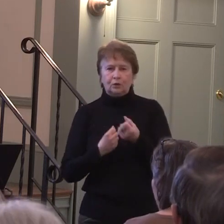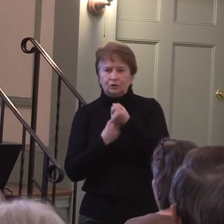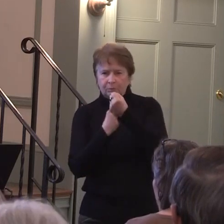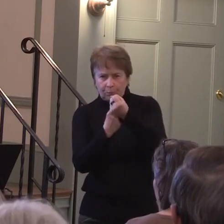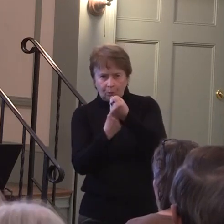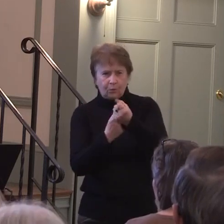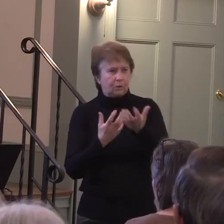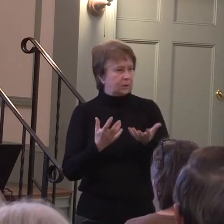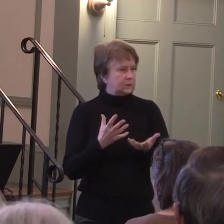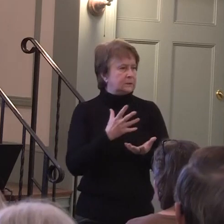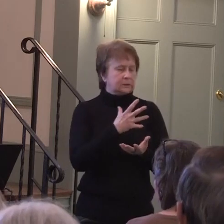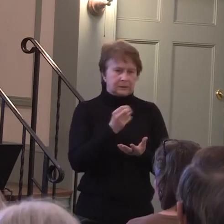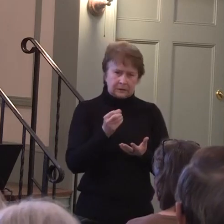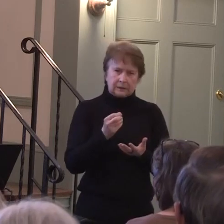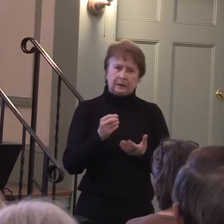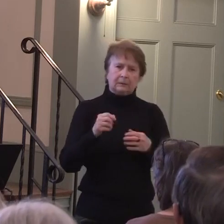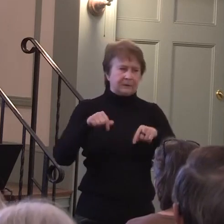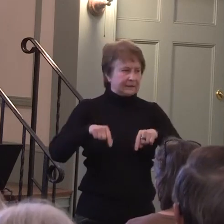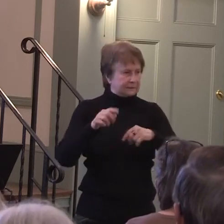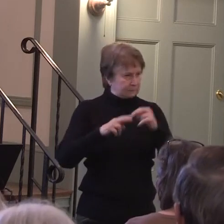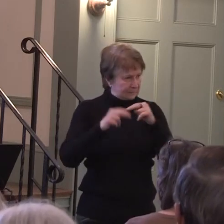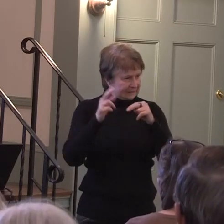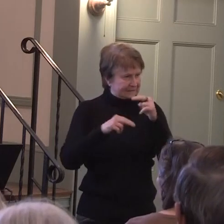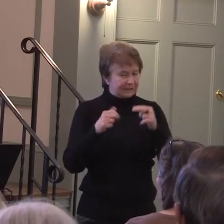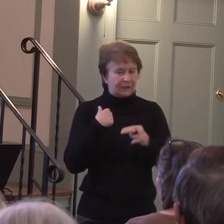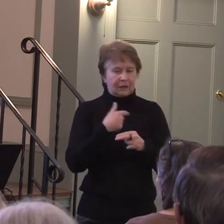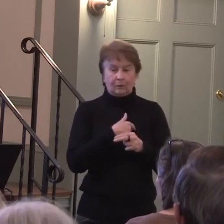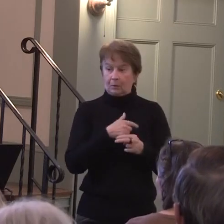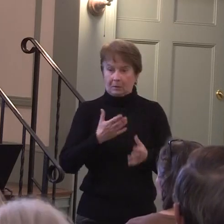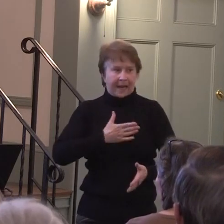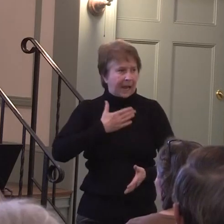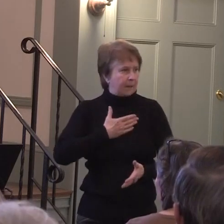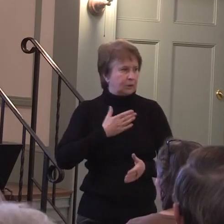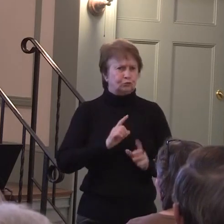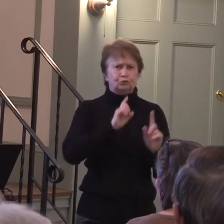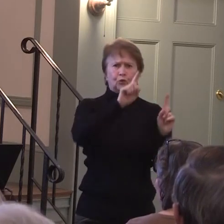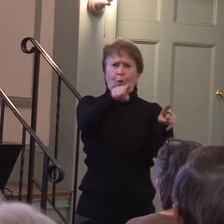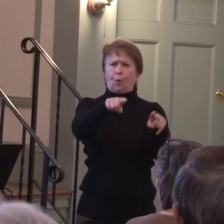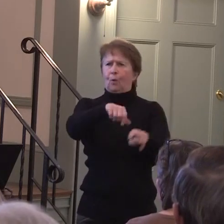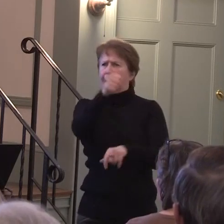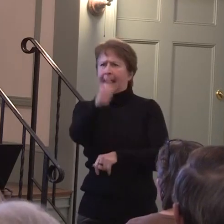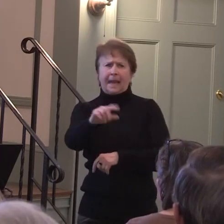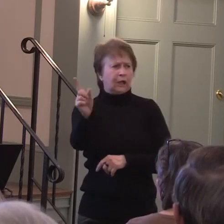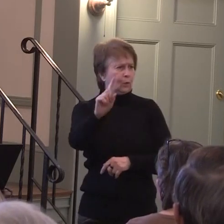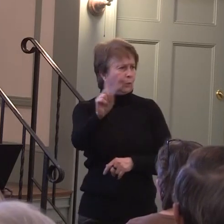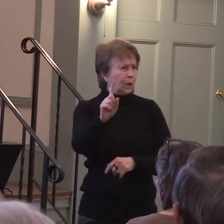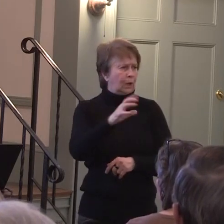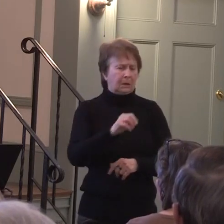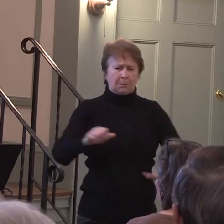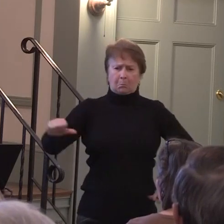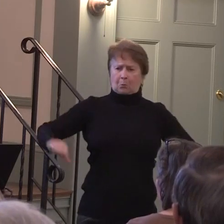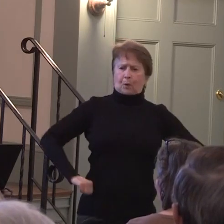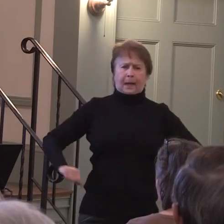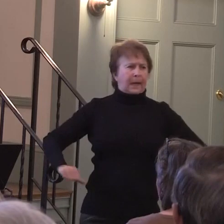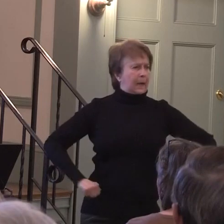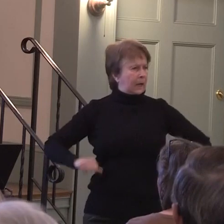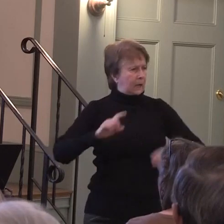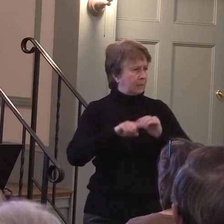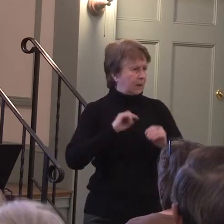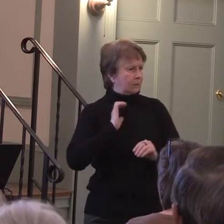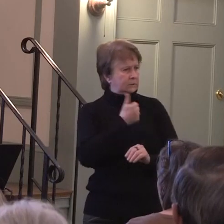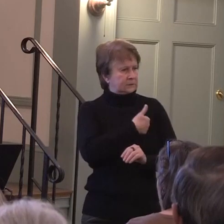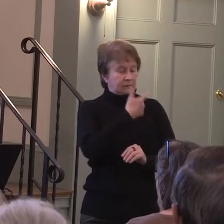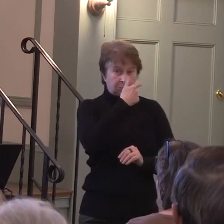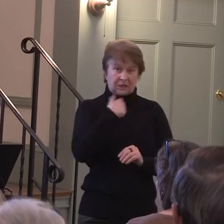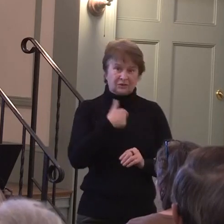need everybody in this room. We're more than happy to go anywhere and brag about ourselves